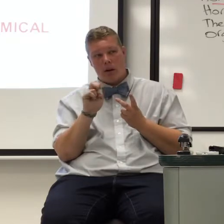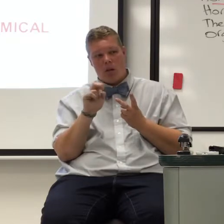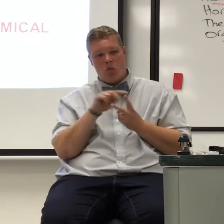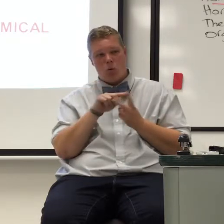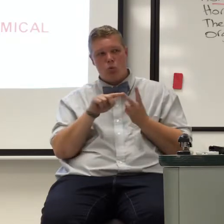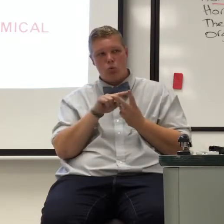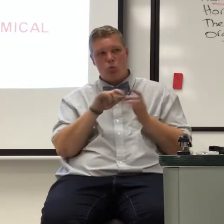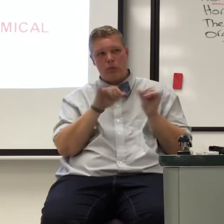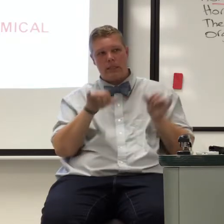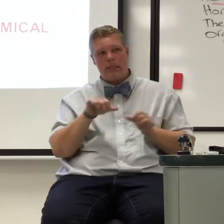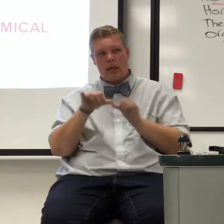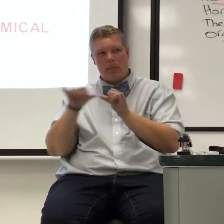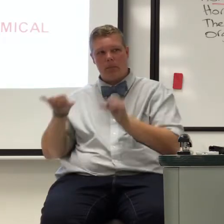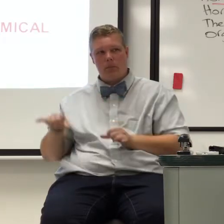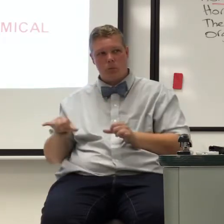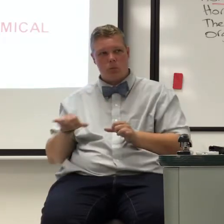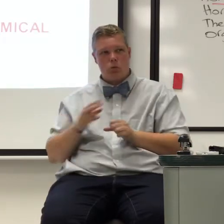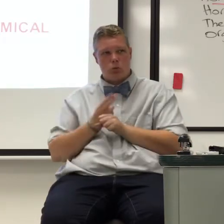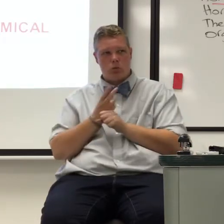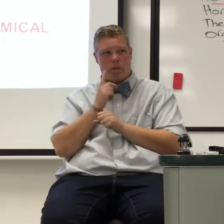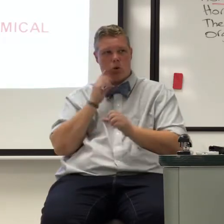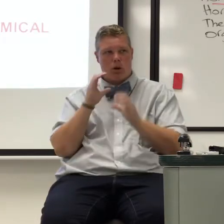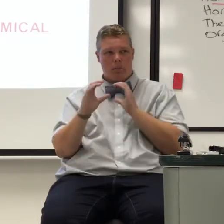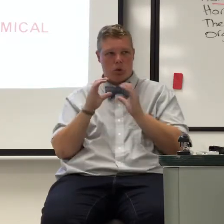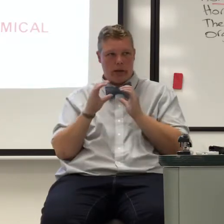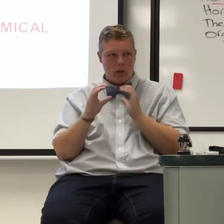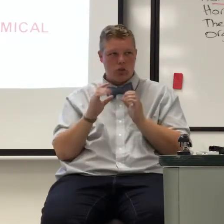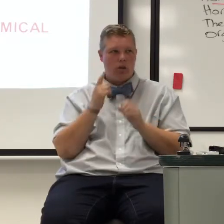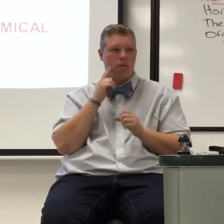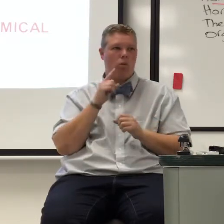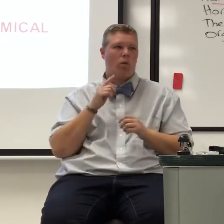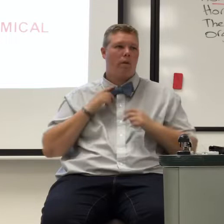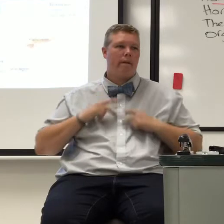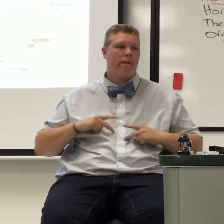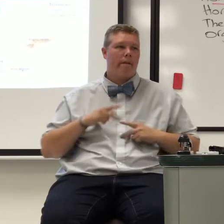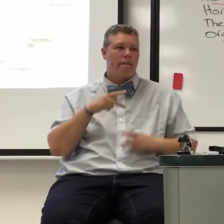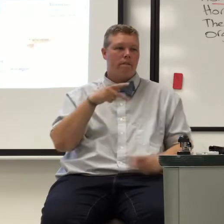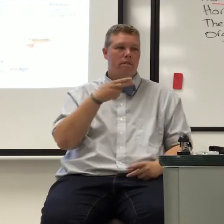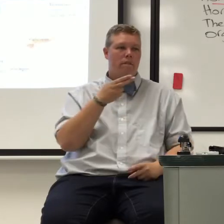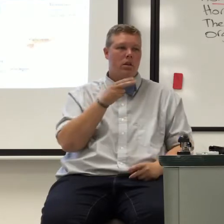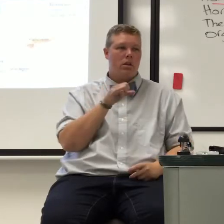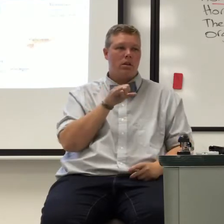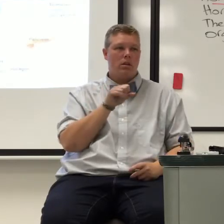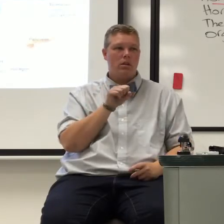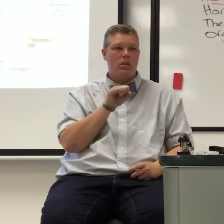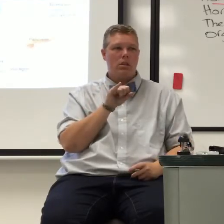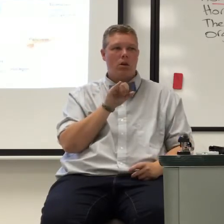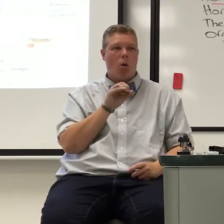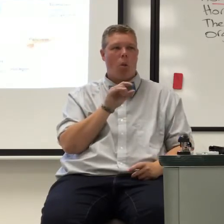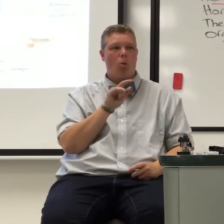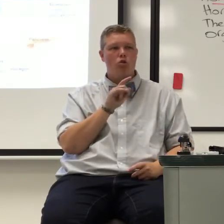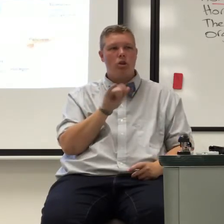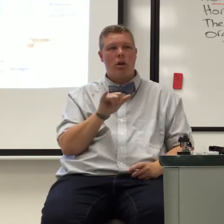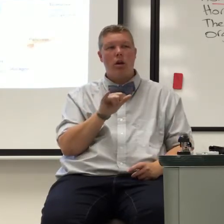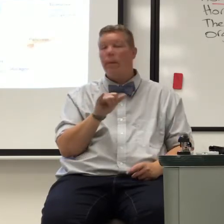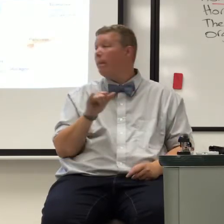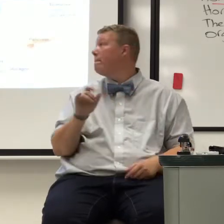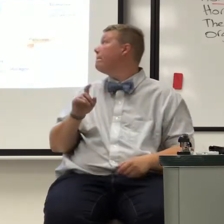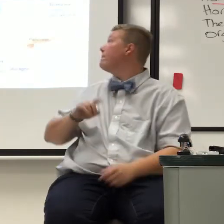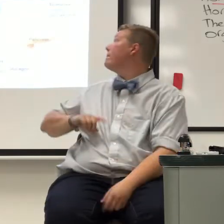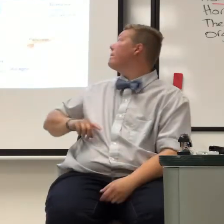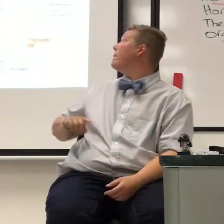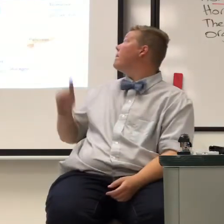communication. Okay, so that's why we spend a lot of time on them. As an example, I like to start with this